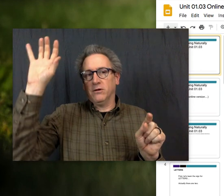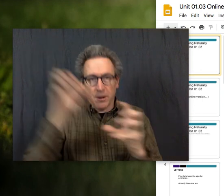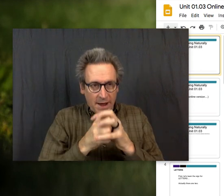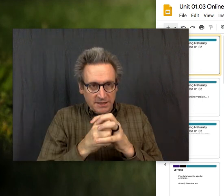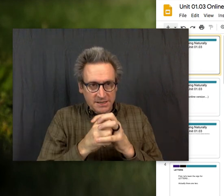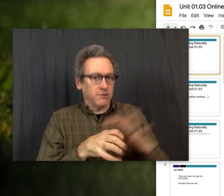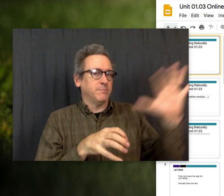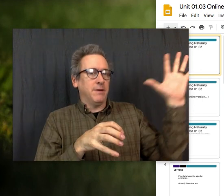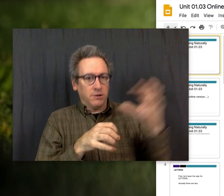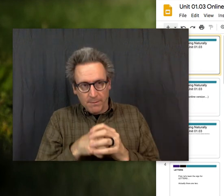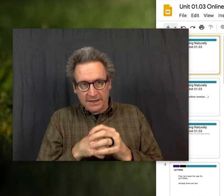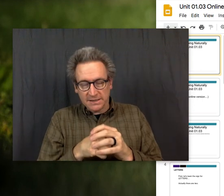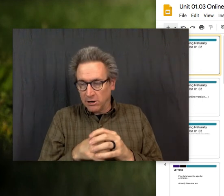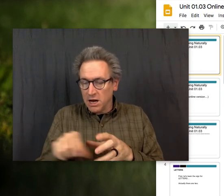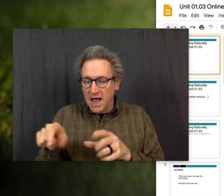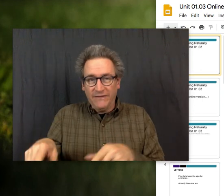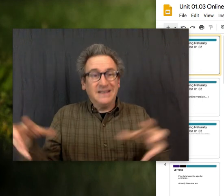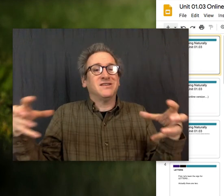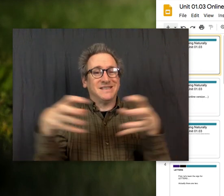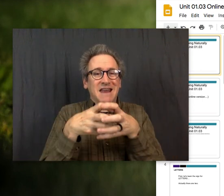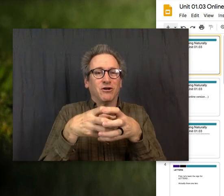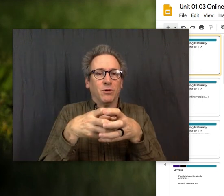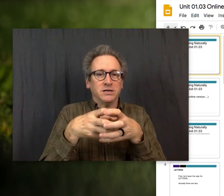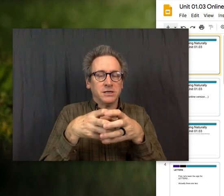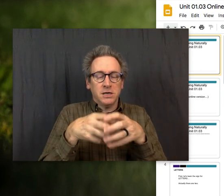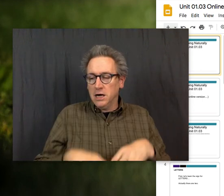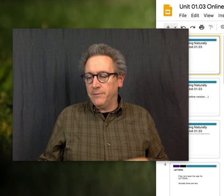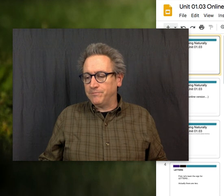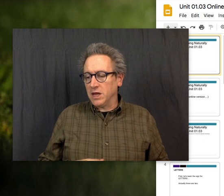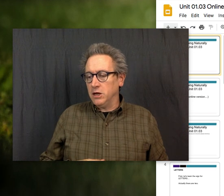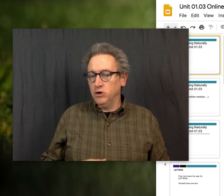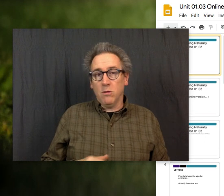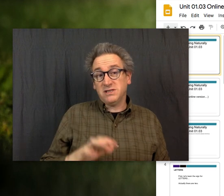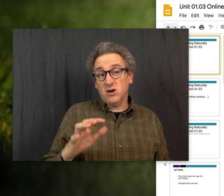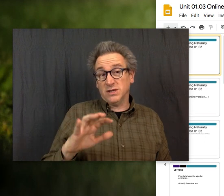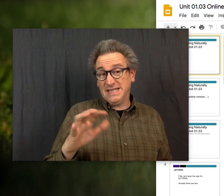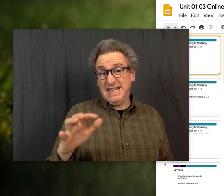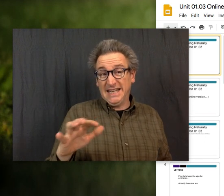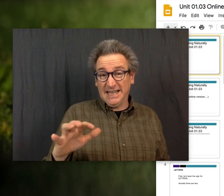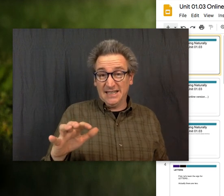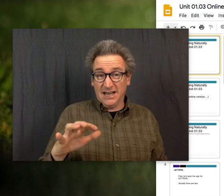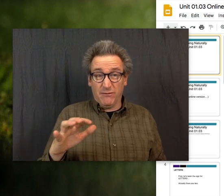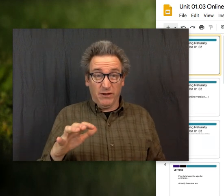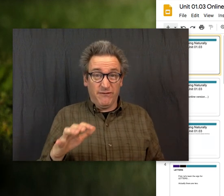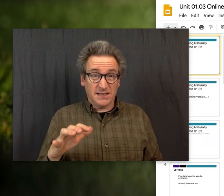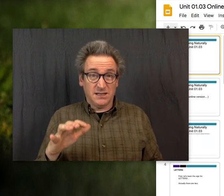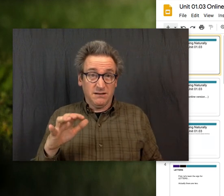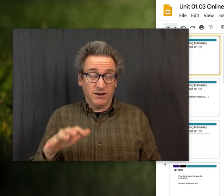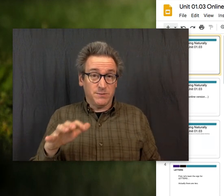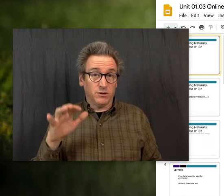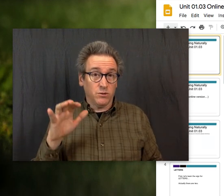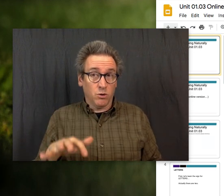pop out, come back to the center, pop out, come back to the center. And these are the center ones. You almost don't see these in a really